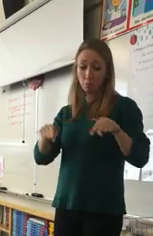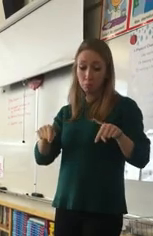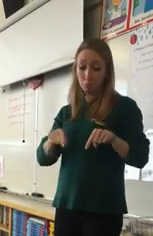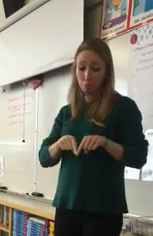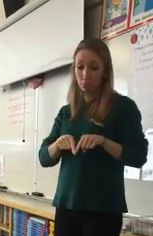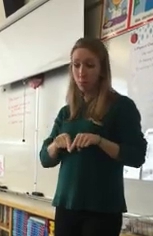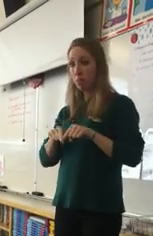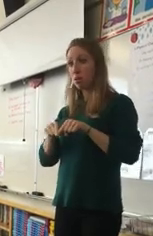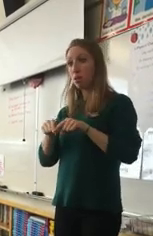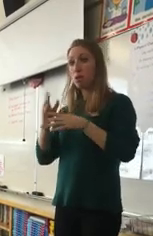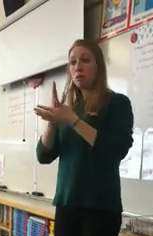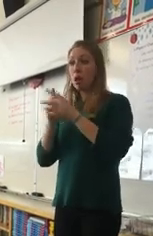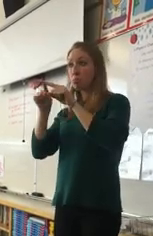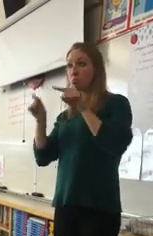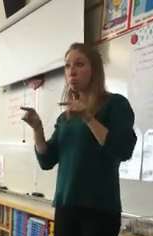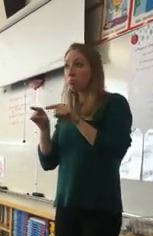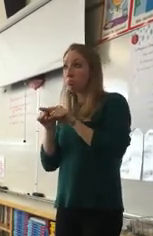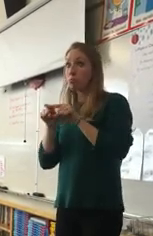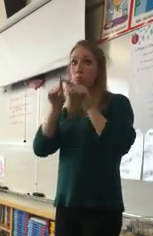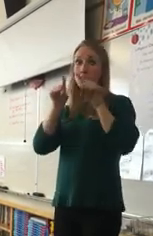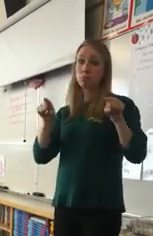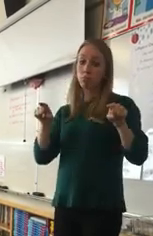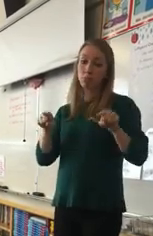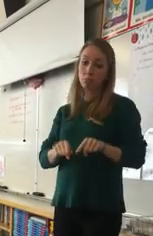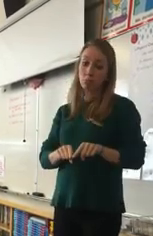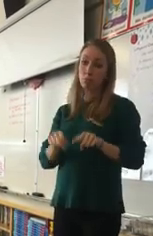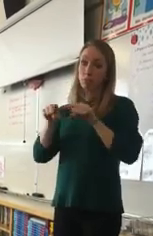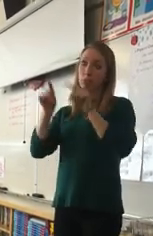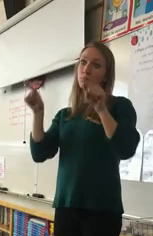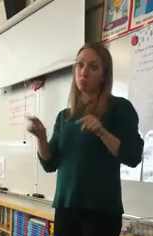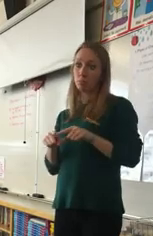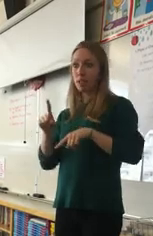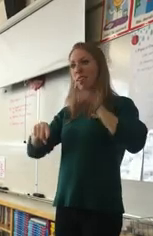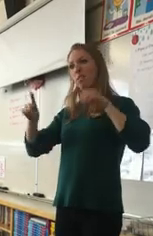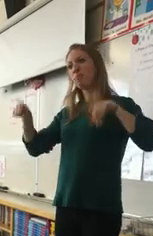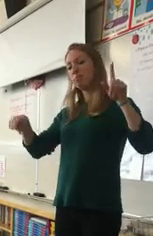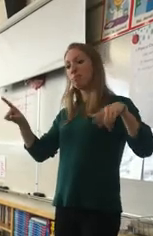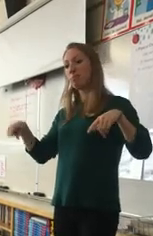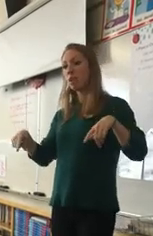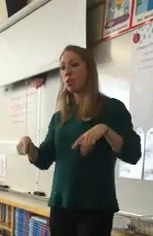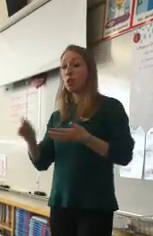is. It says, write a fraction of the candy that is shaped like a rectangular